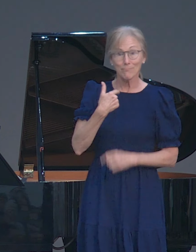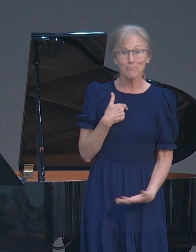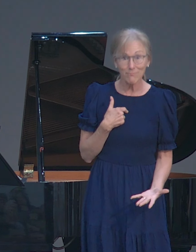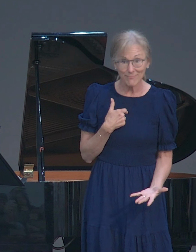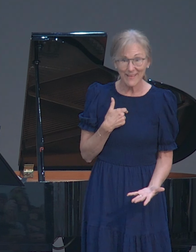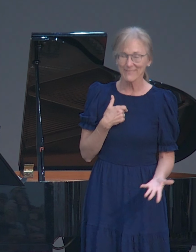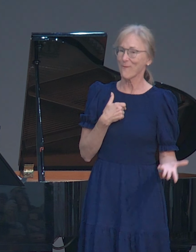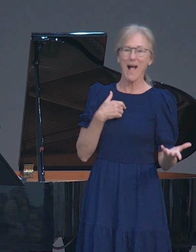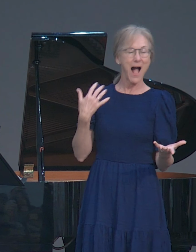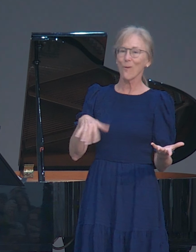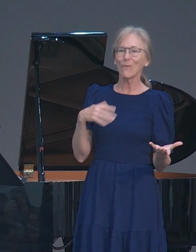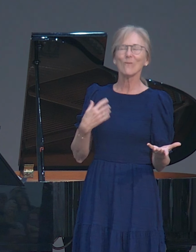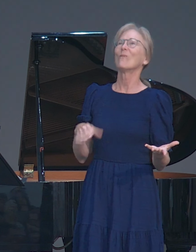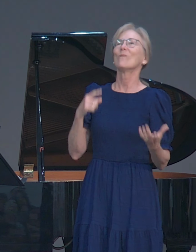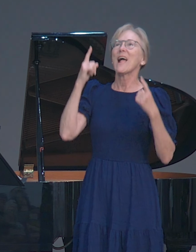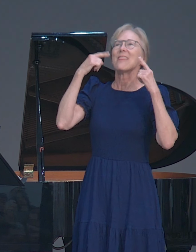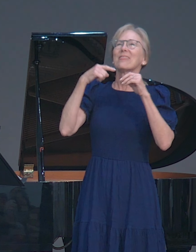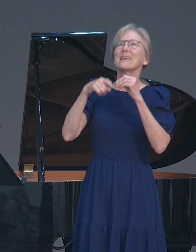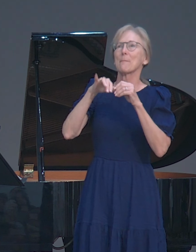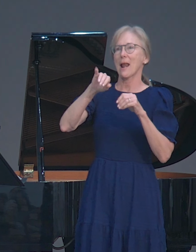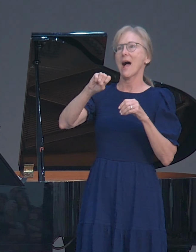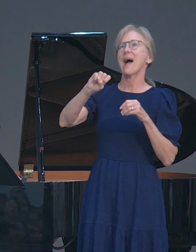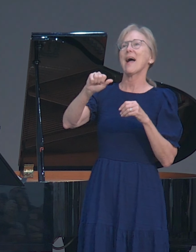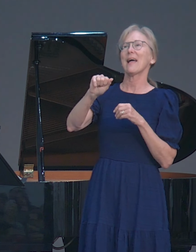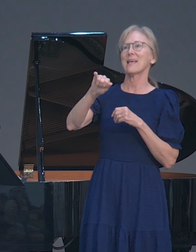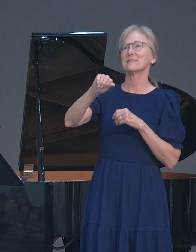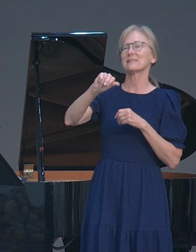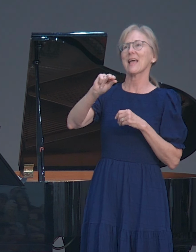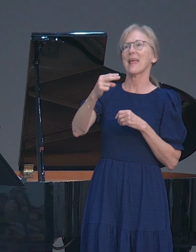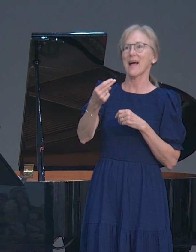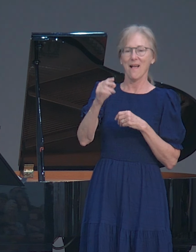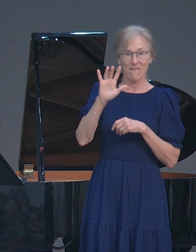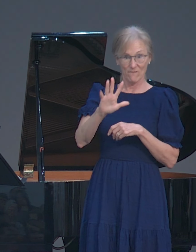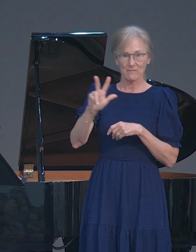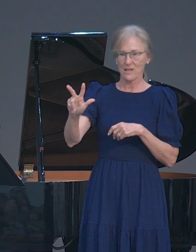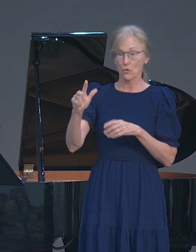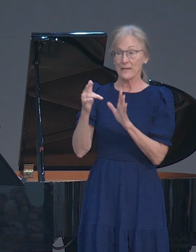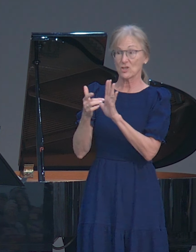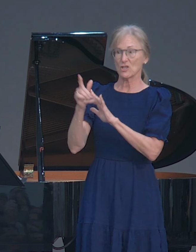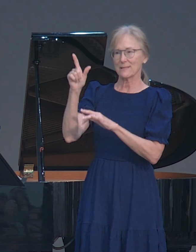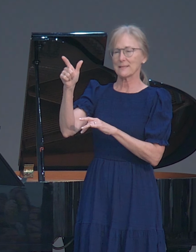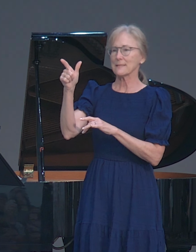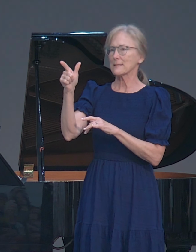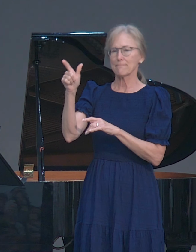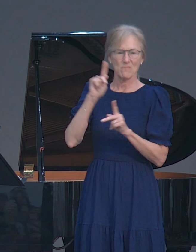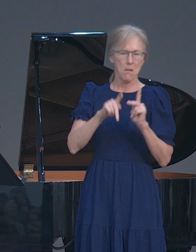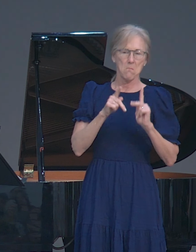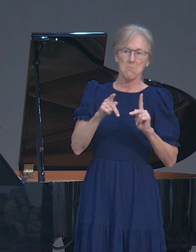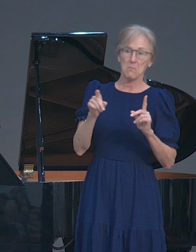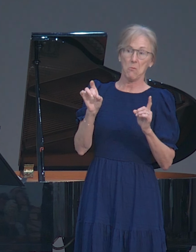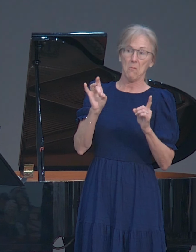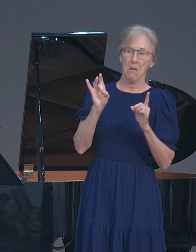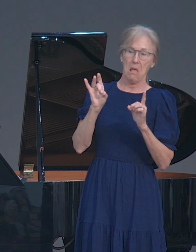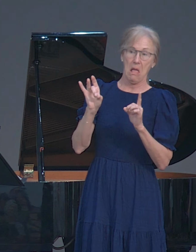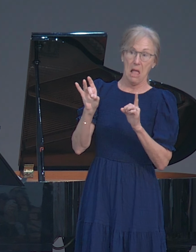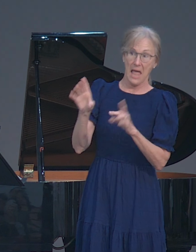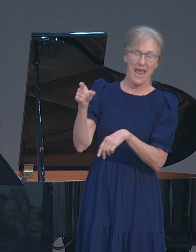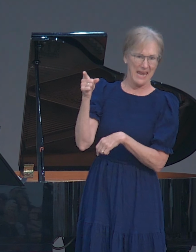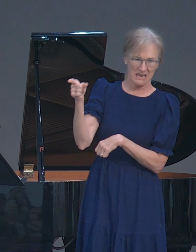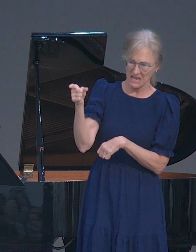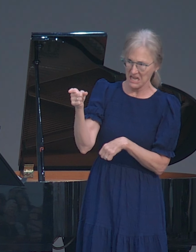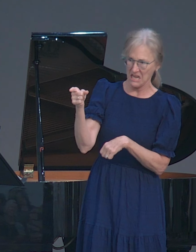Think on Jesus as I read these words from Isaiah 53. He was despised and rejected by men, a man